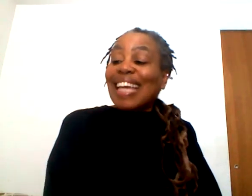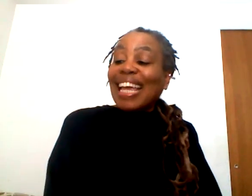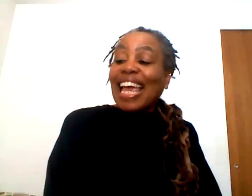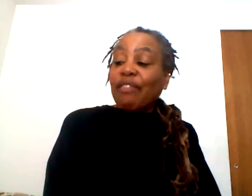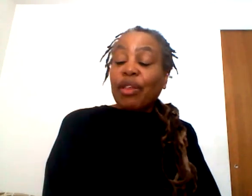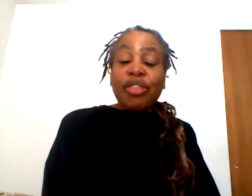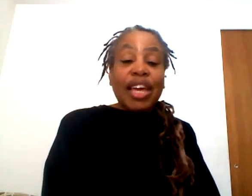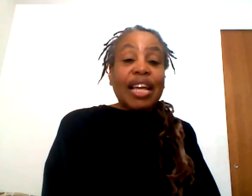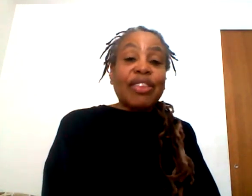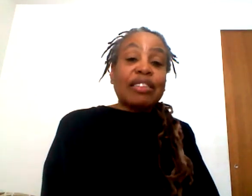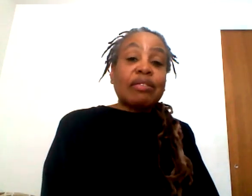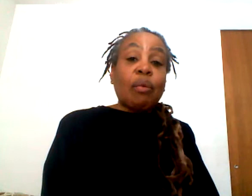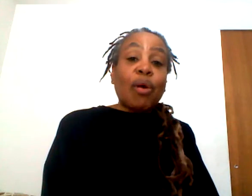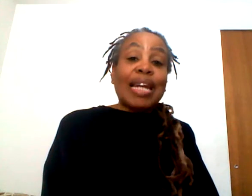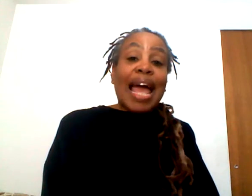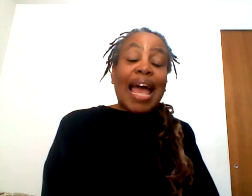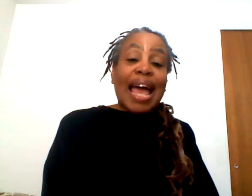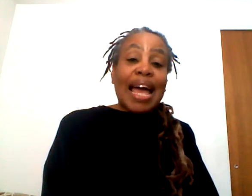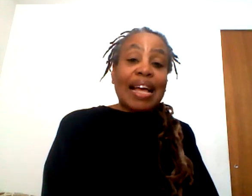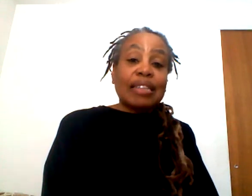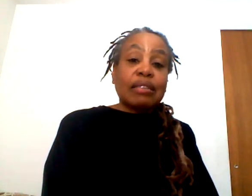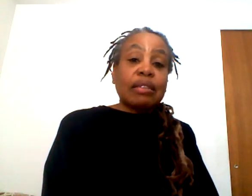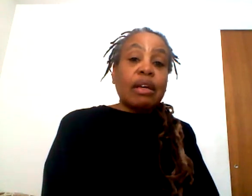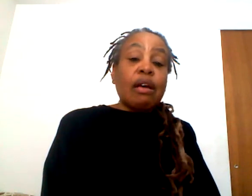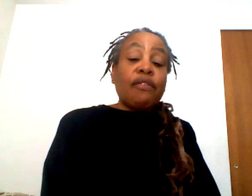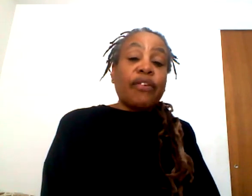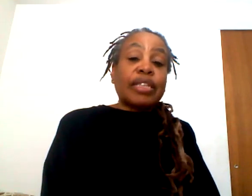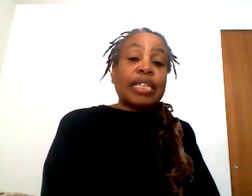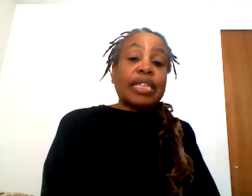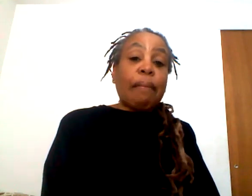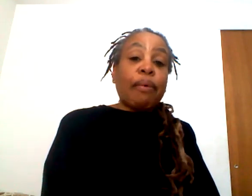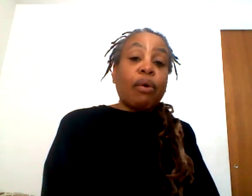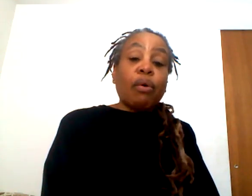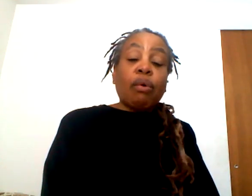take everything that someone has. For example,